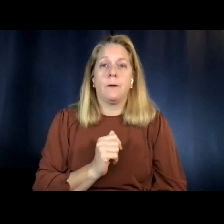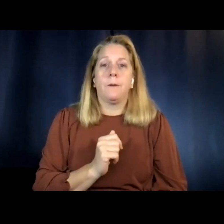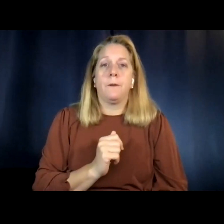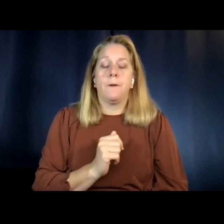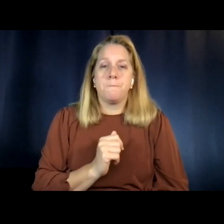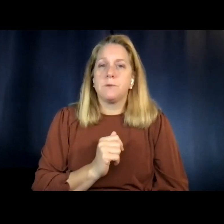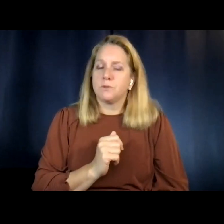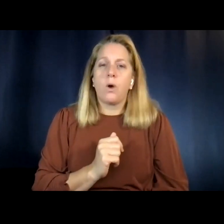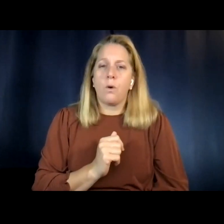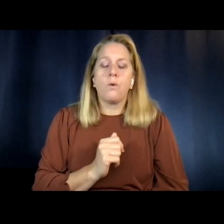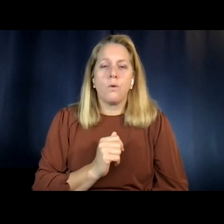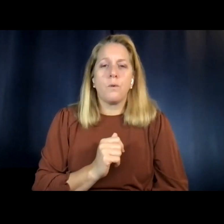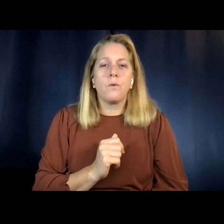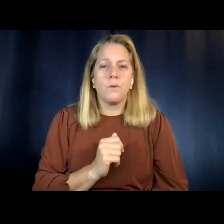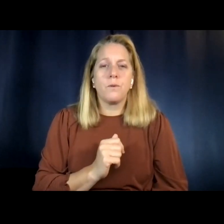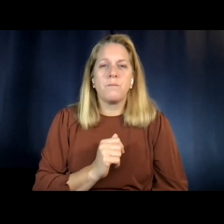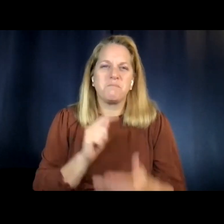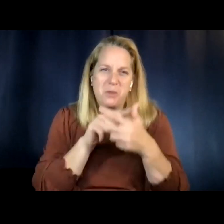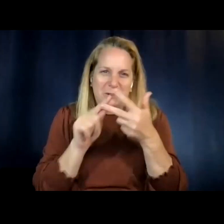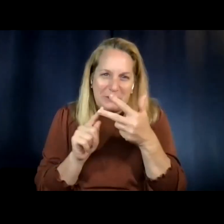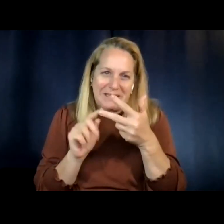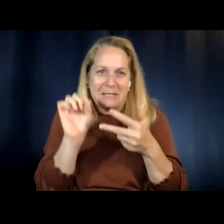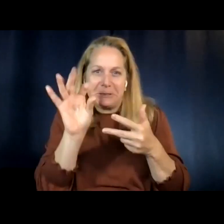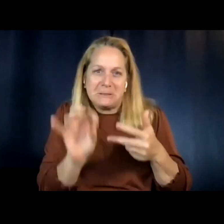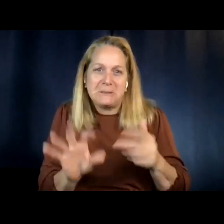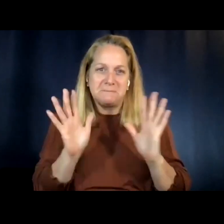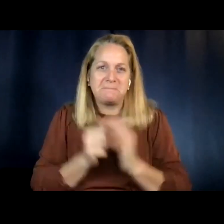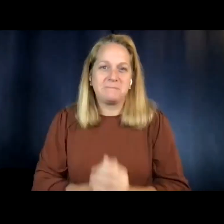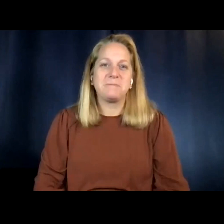yeah, just those 3 things.